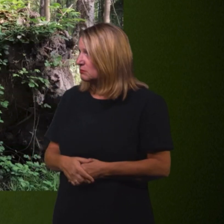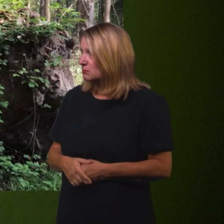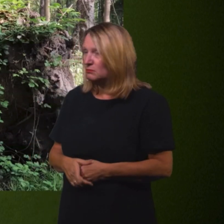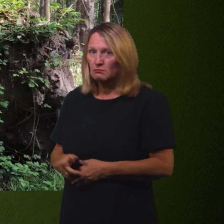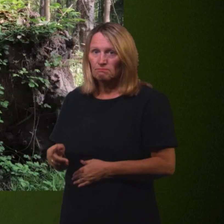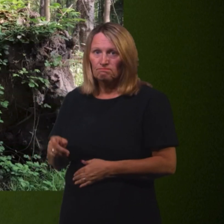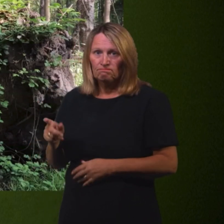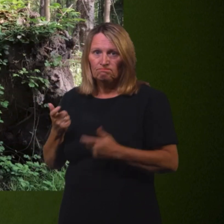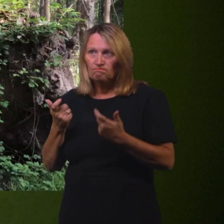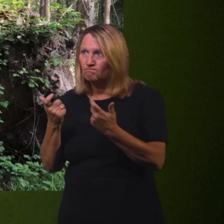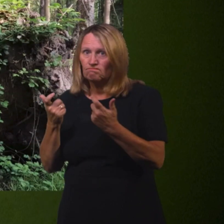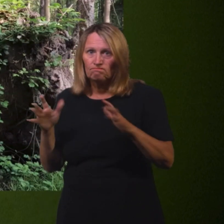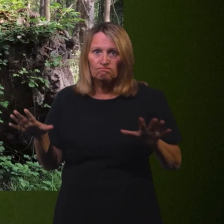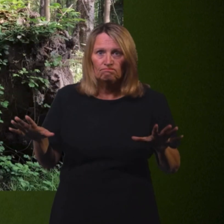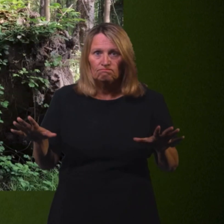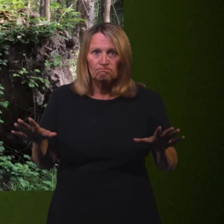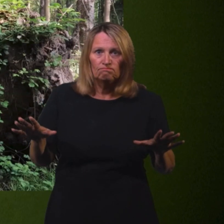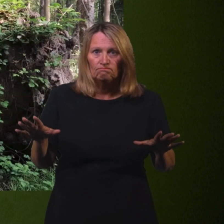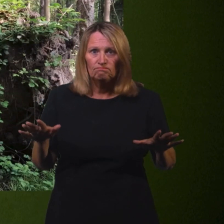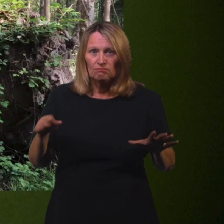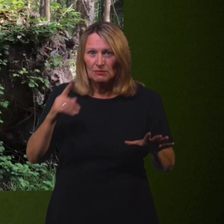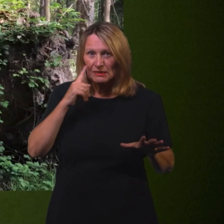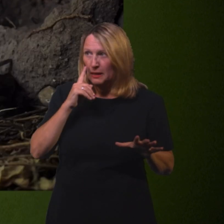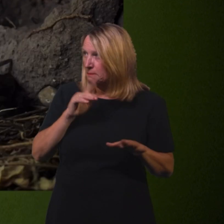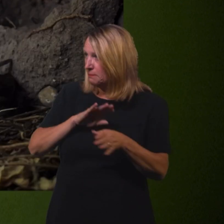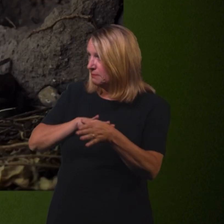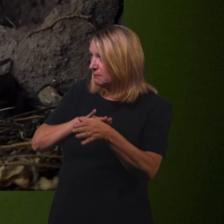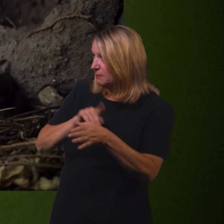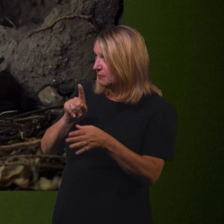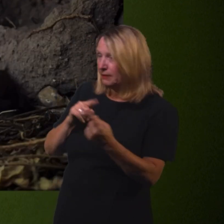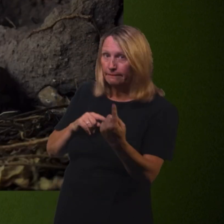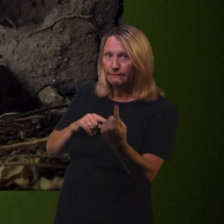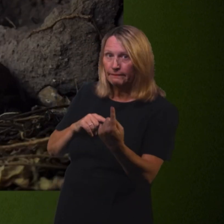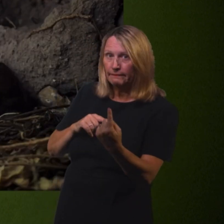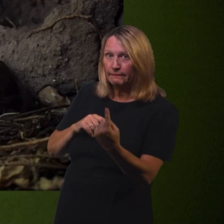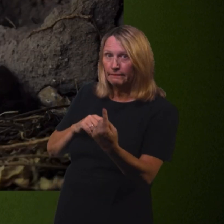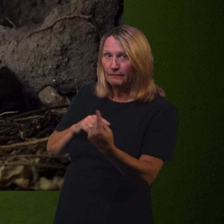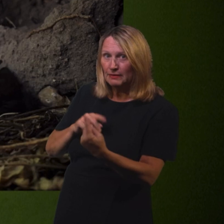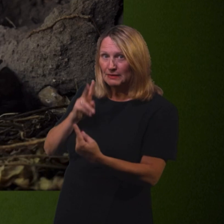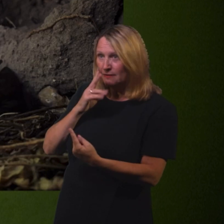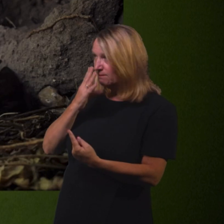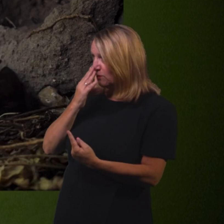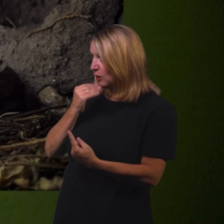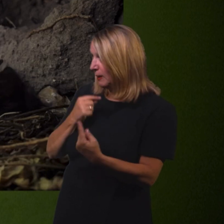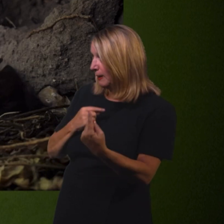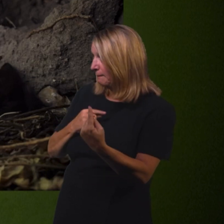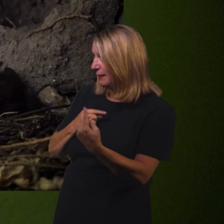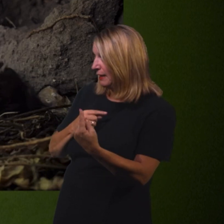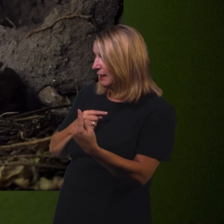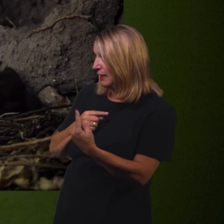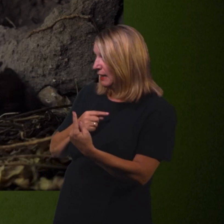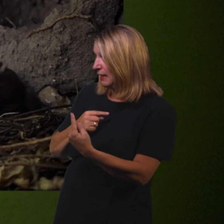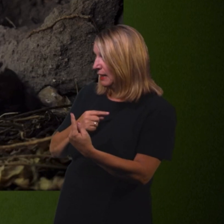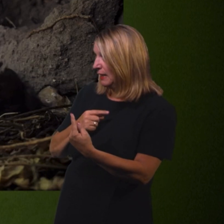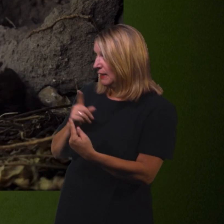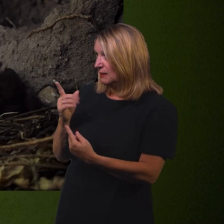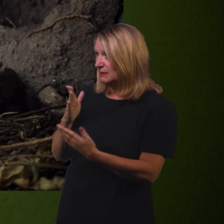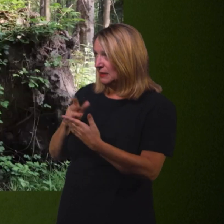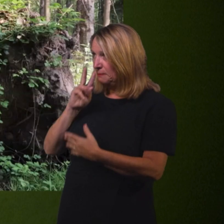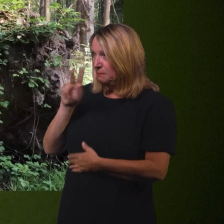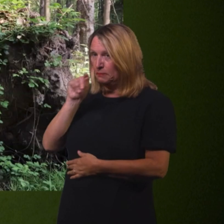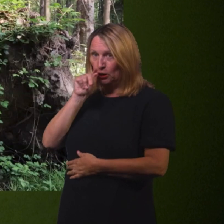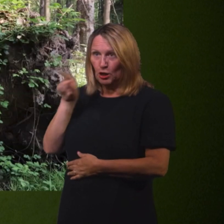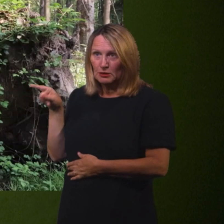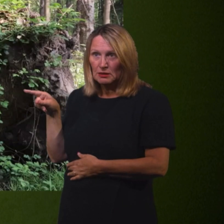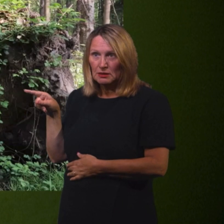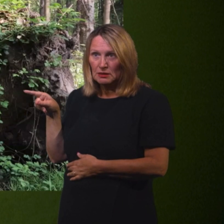And she's looking out, and there, look, on the left-hand side of your screen, you can see the fox peering up at that nest. It can definitely see the blackbird, it can